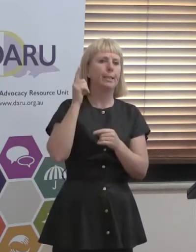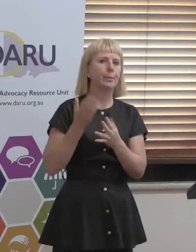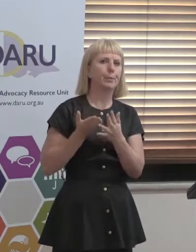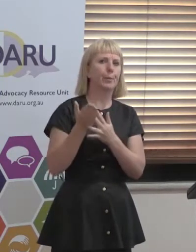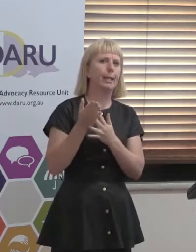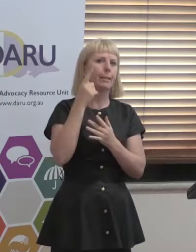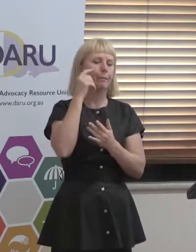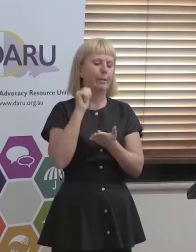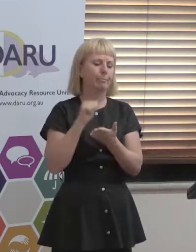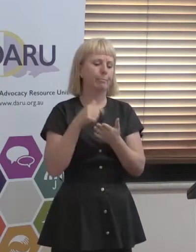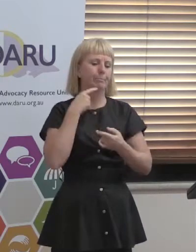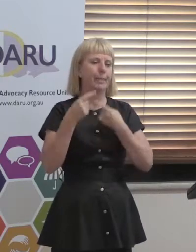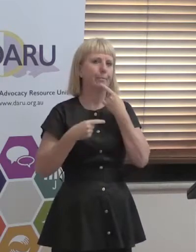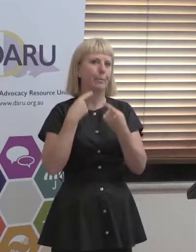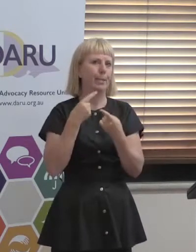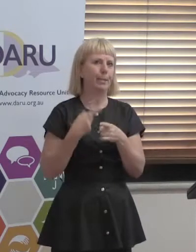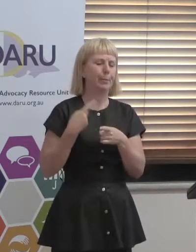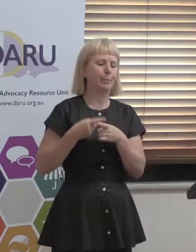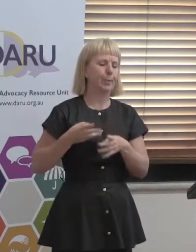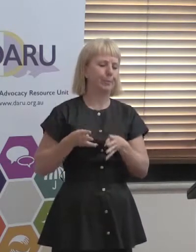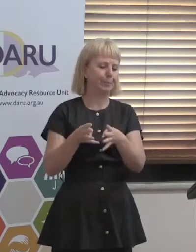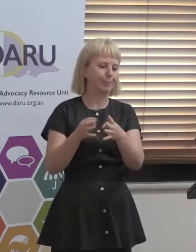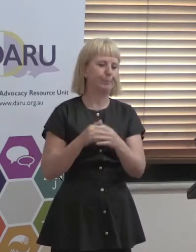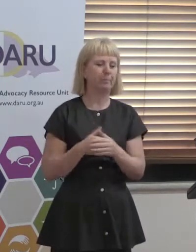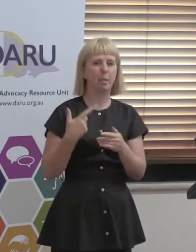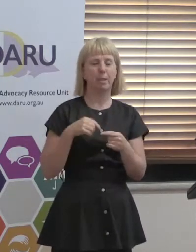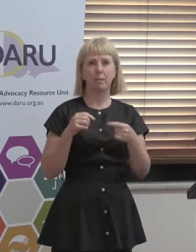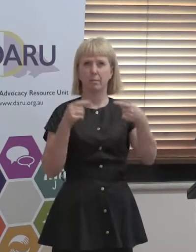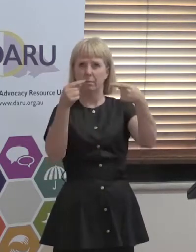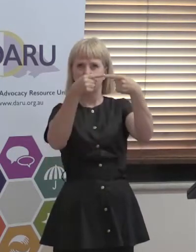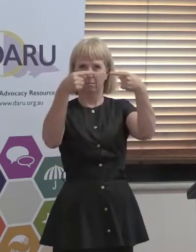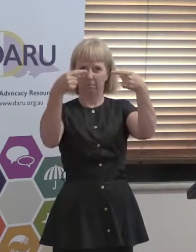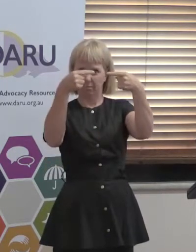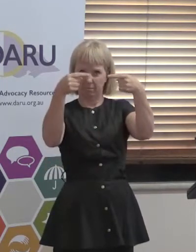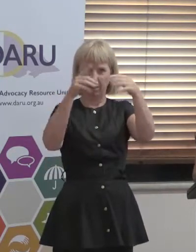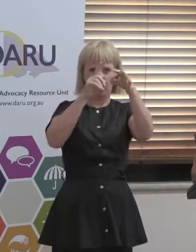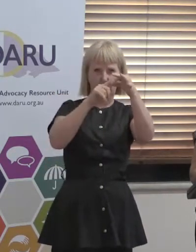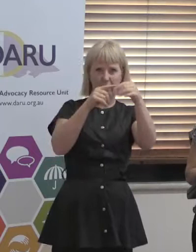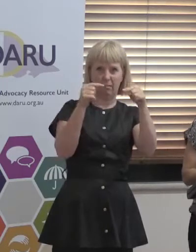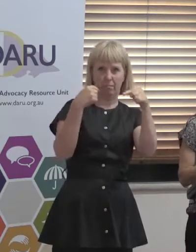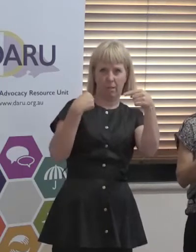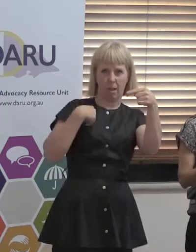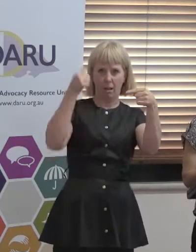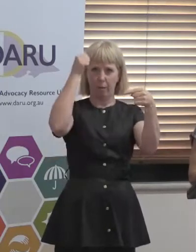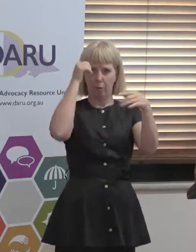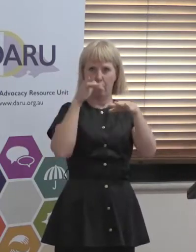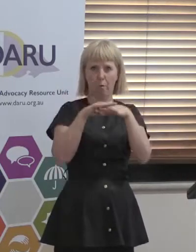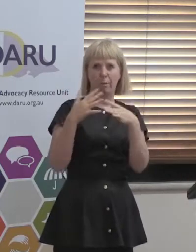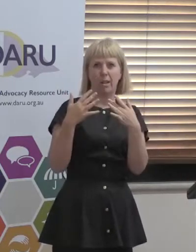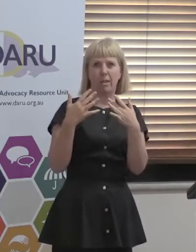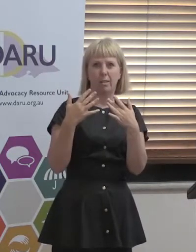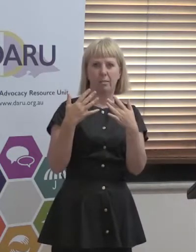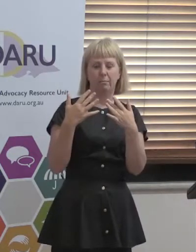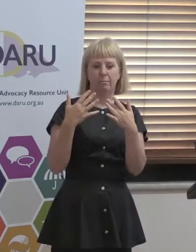access the information that they need really quickly, because there's just a question which says, do I know about restraint and